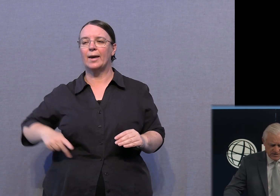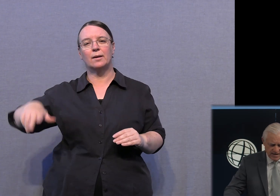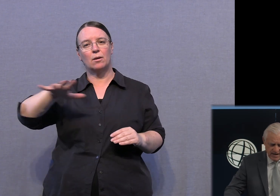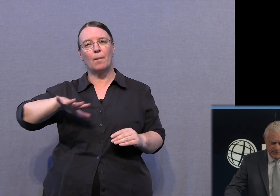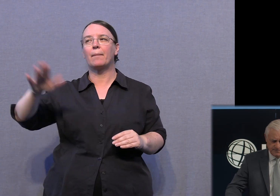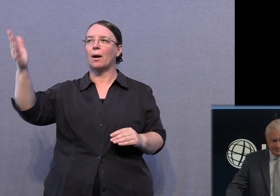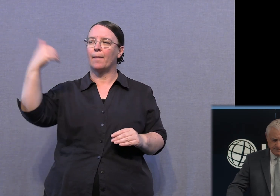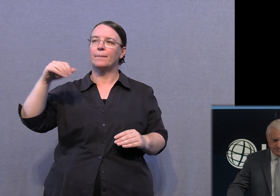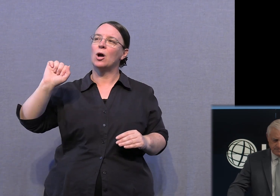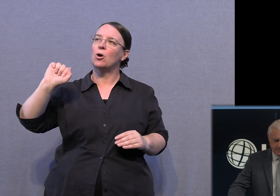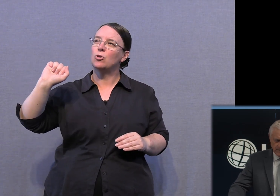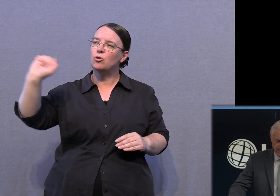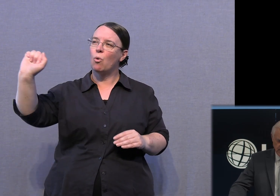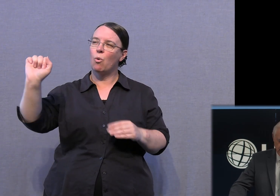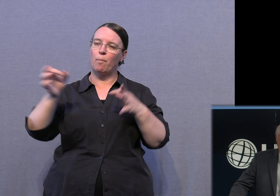it is in heaven.